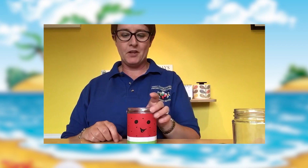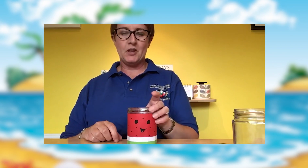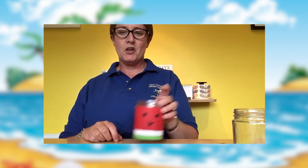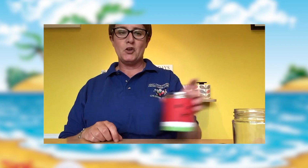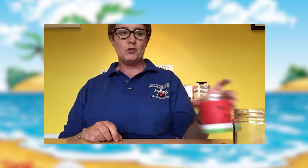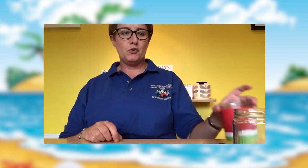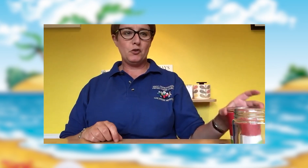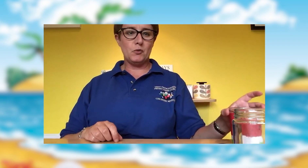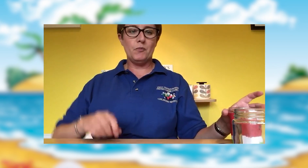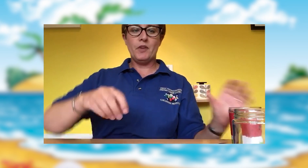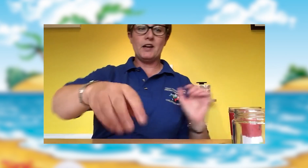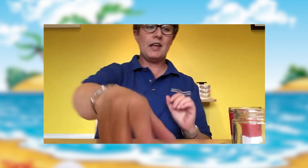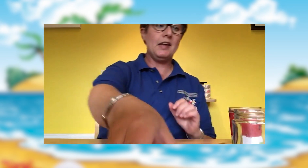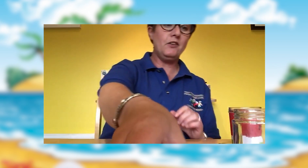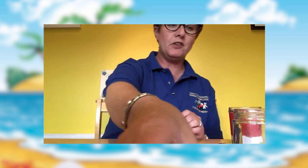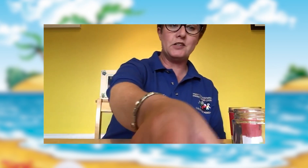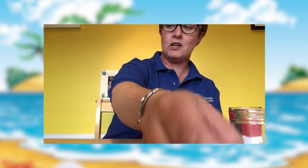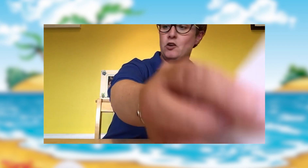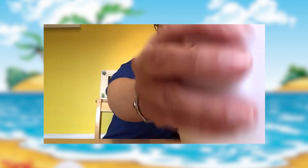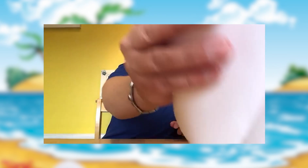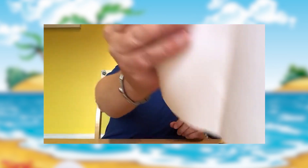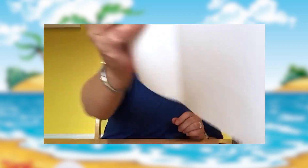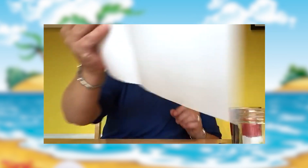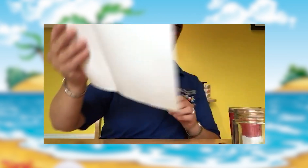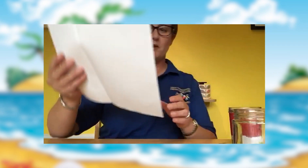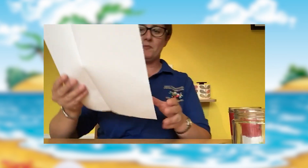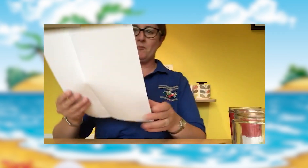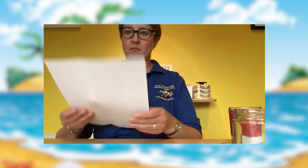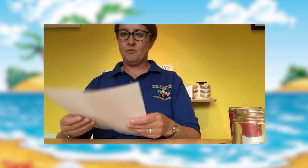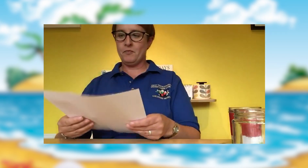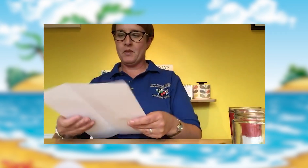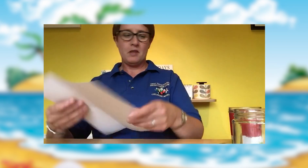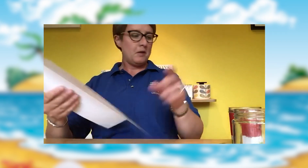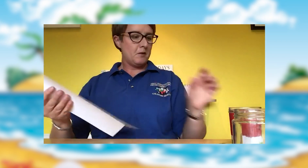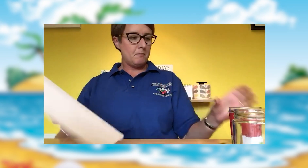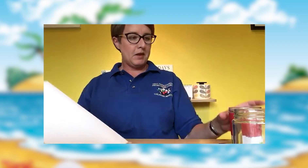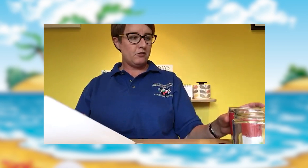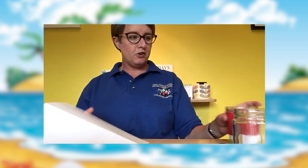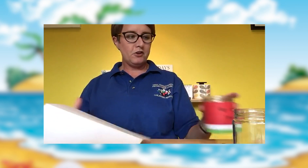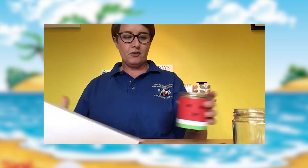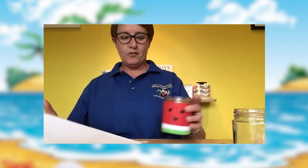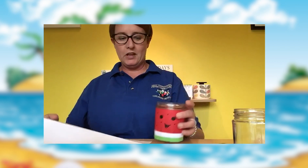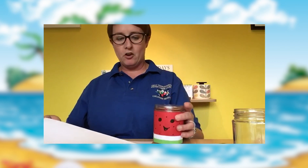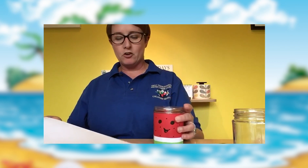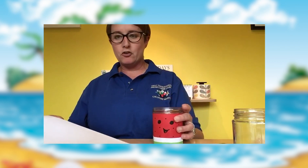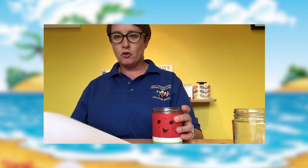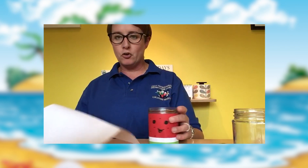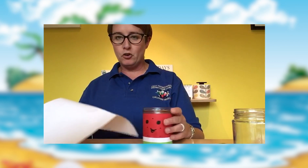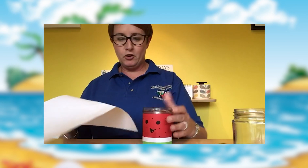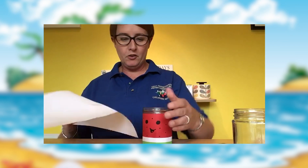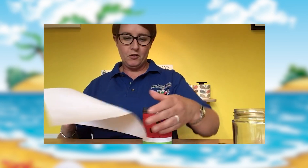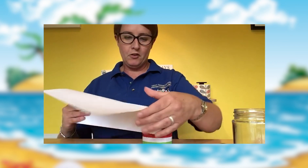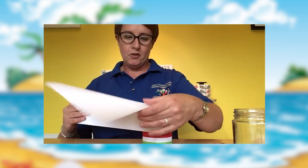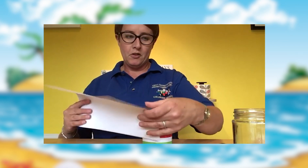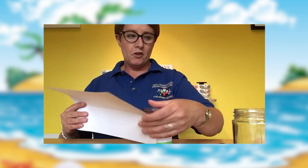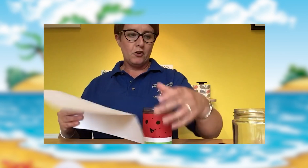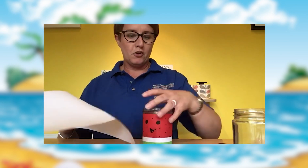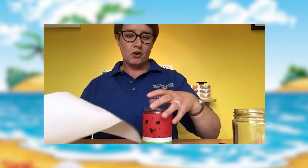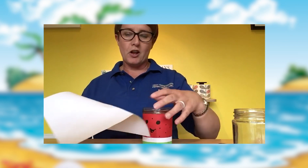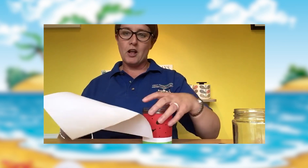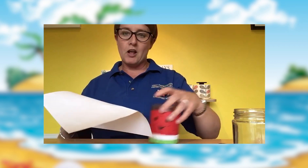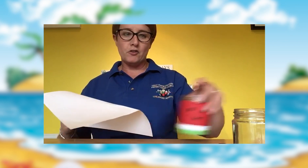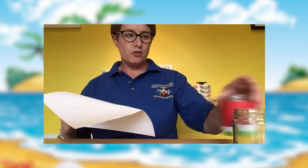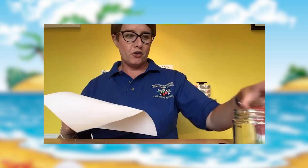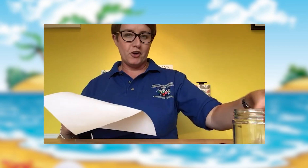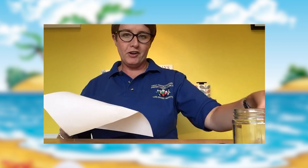it. So again, you take your piece of paper, measure to see how tall